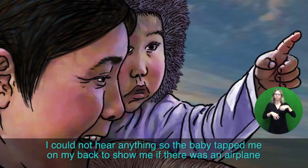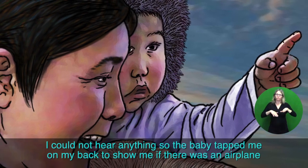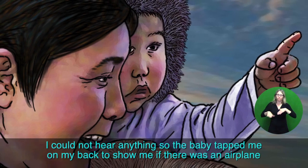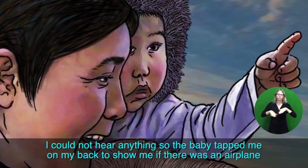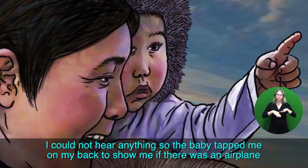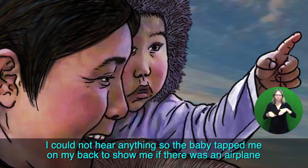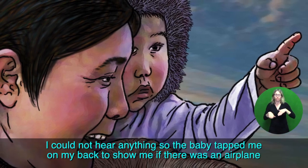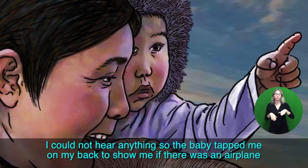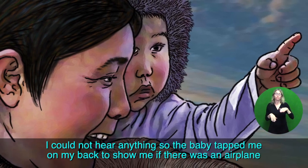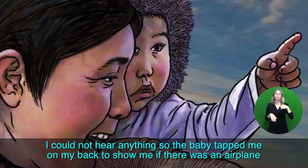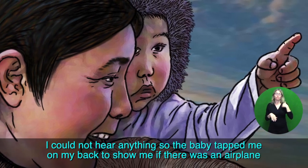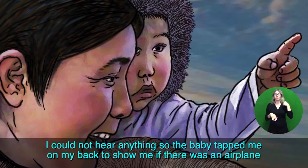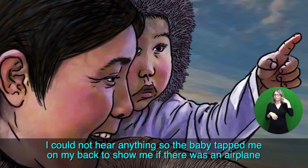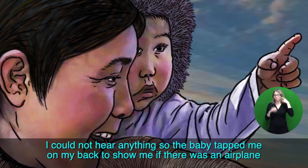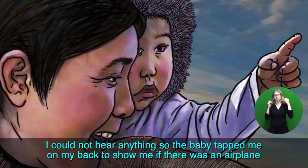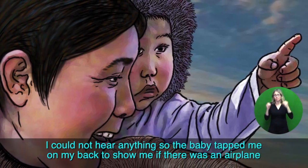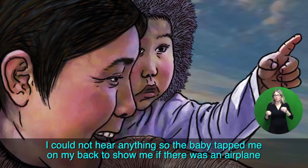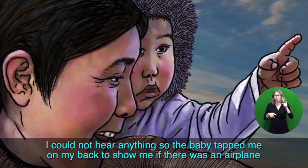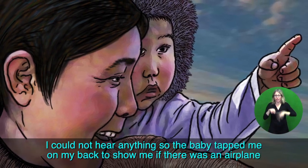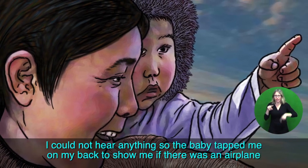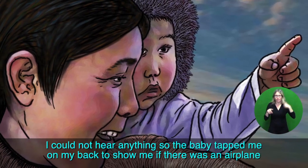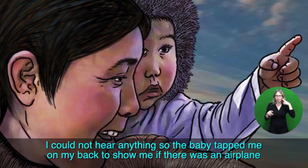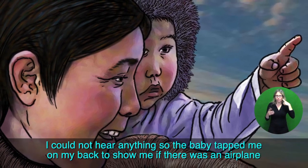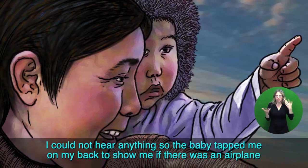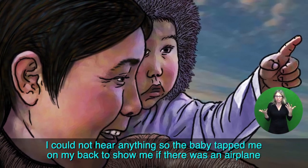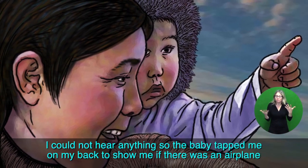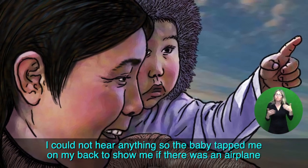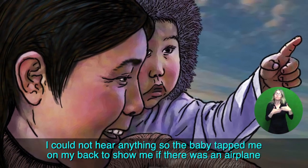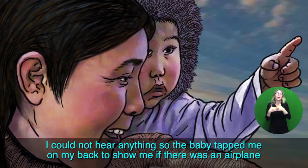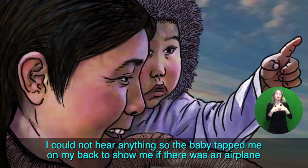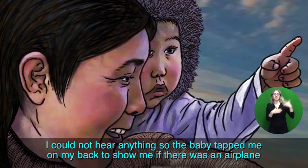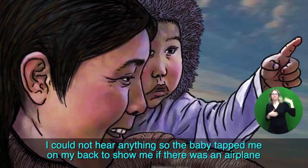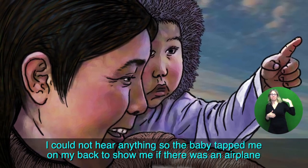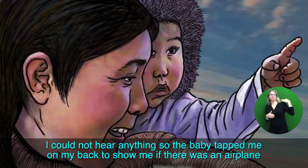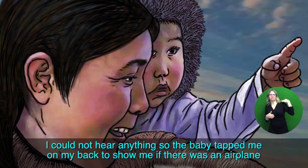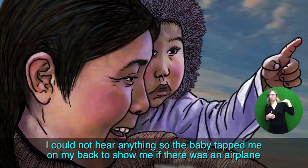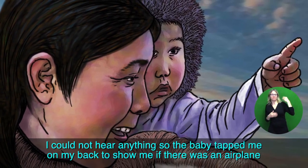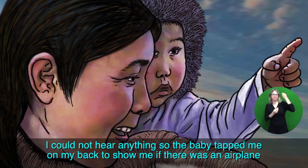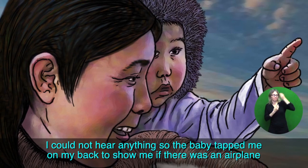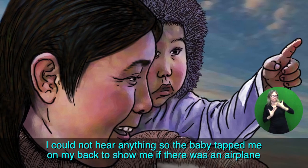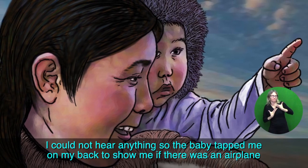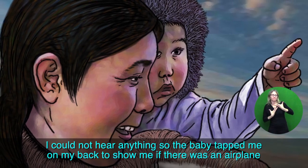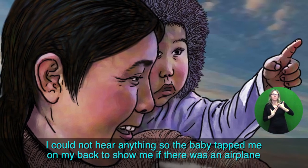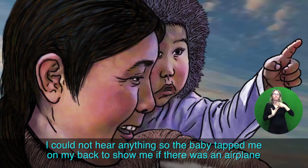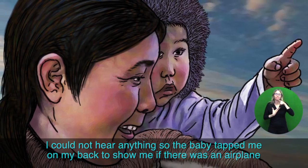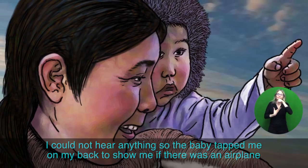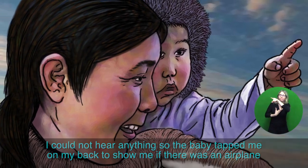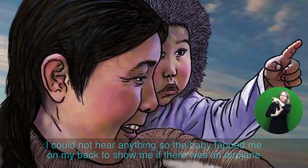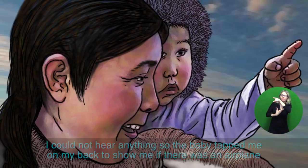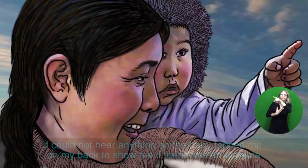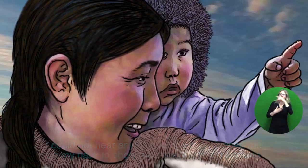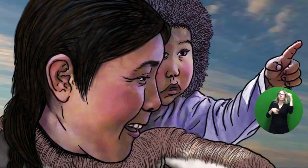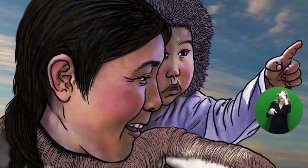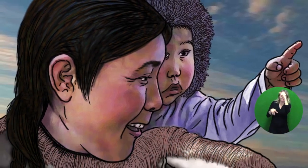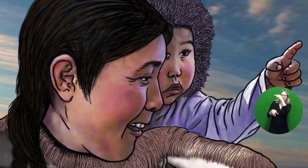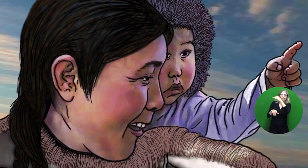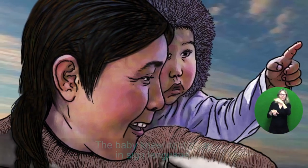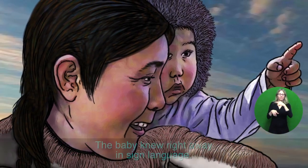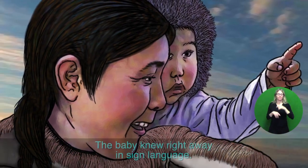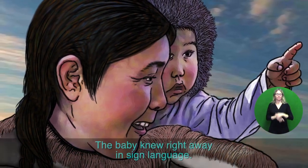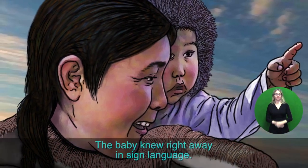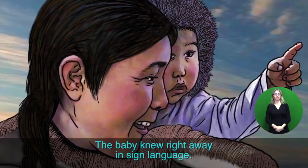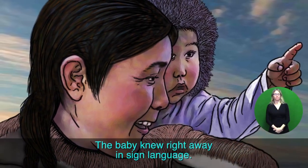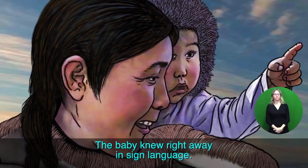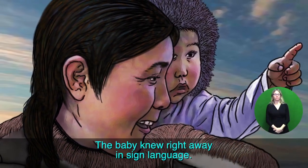hear anything, so the baby on her back would tap her and say, look, there's an airplane, and she couldn't hear. The